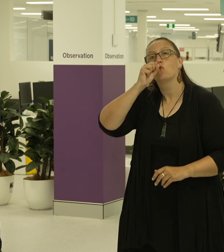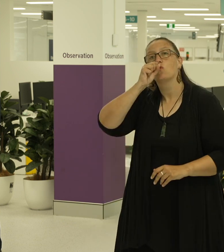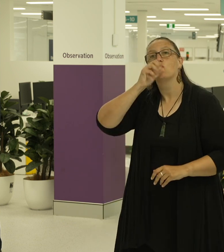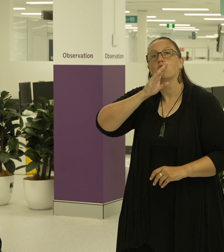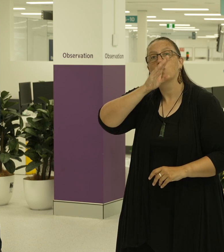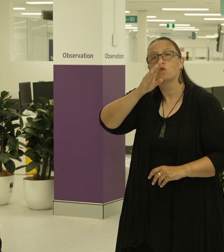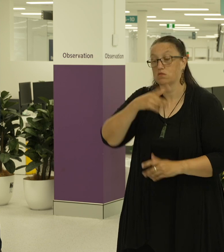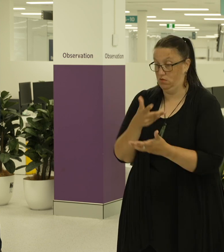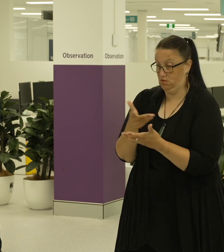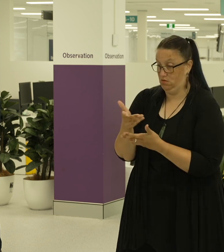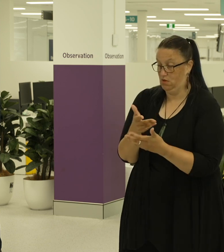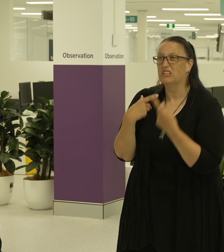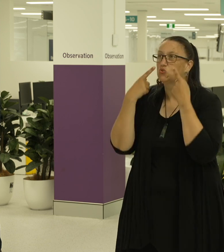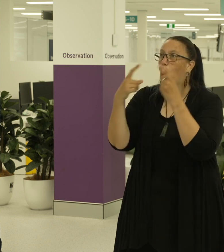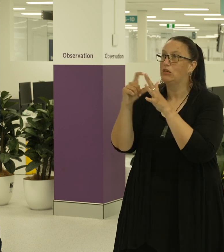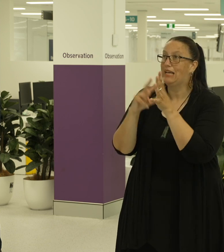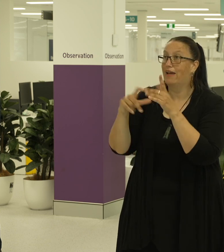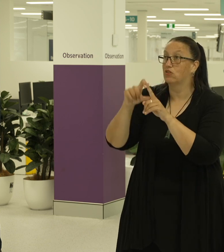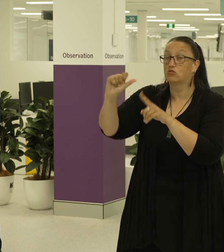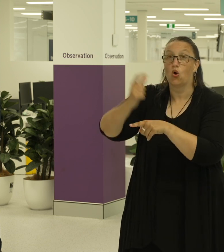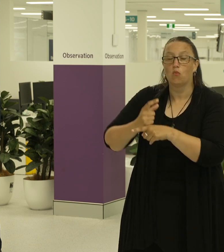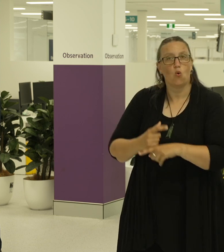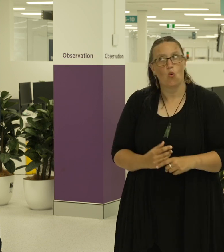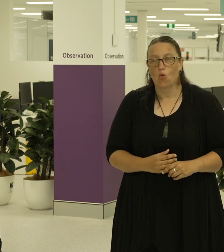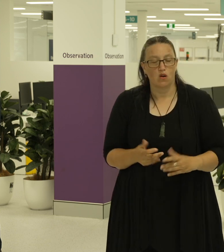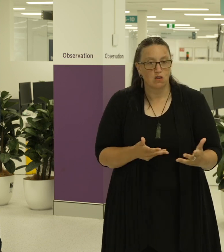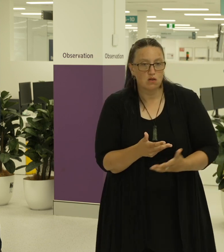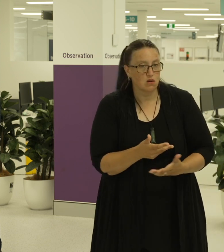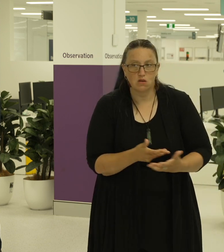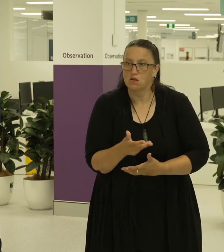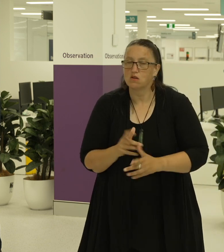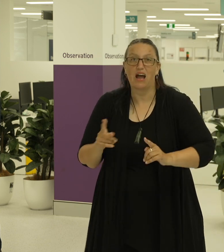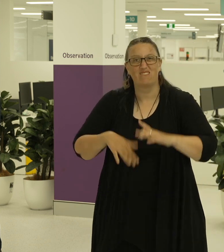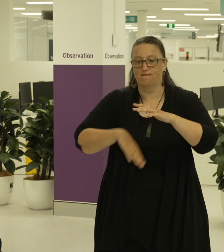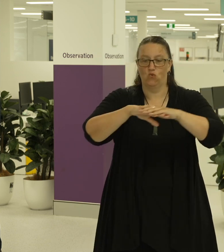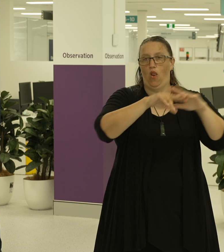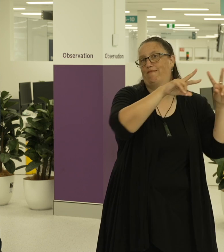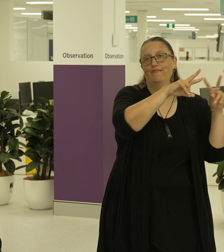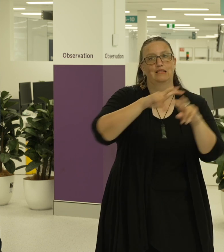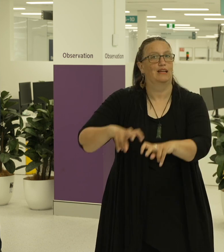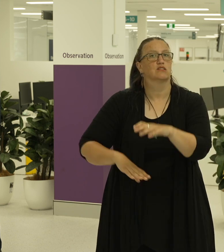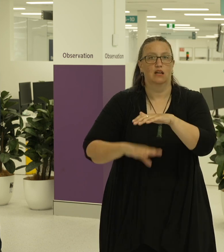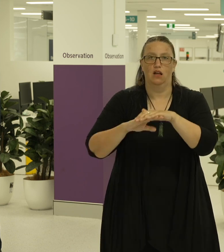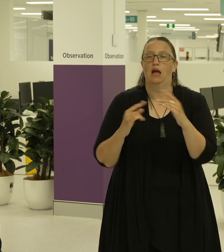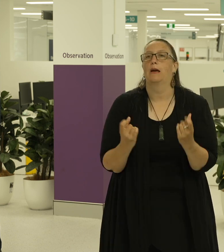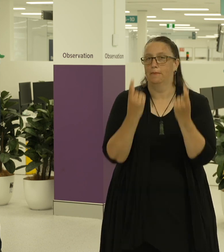this morning about that when I saw David Shoebridge's comments. And there's a full investigation going on at the